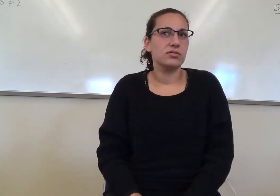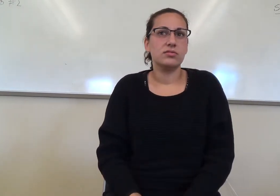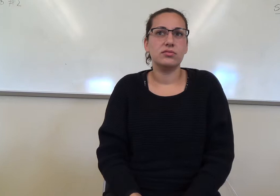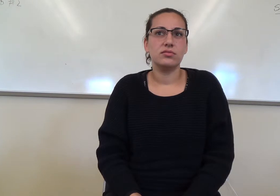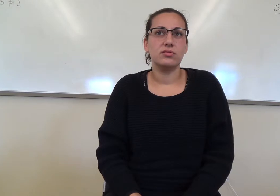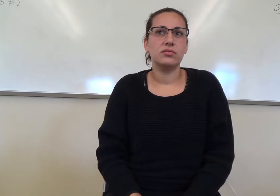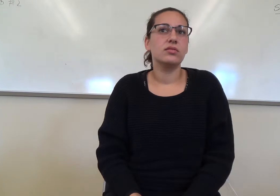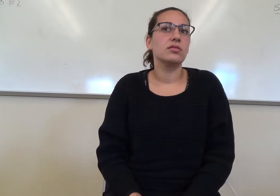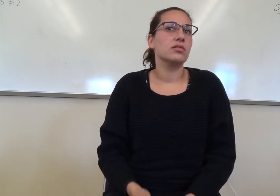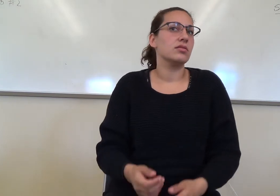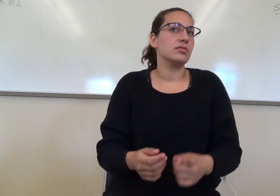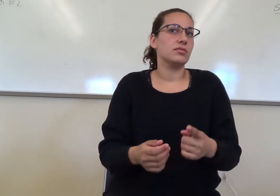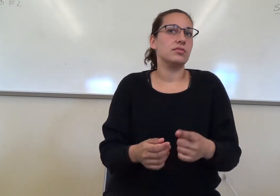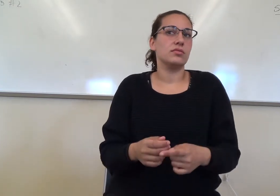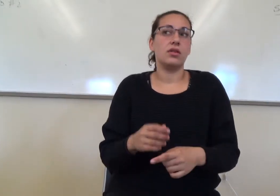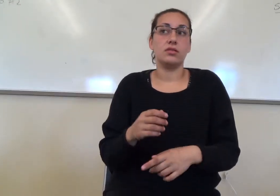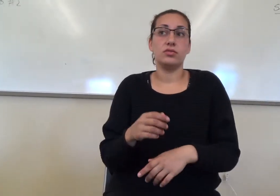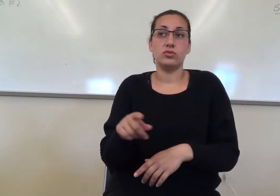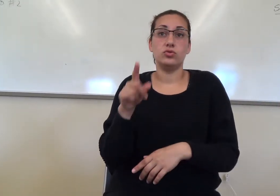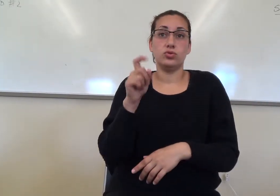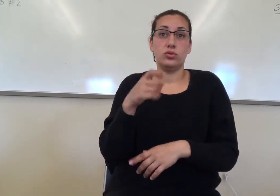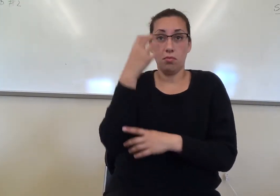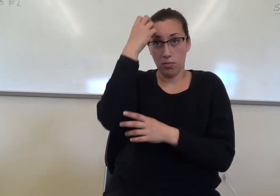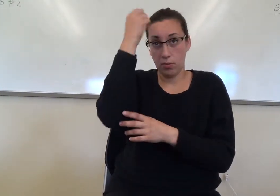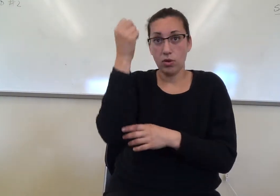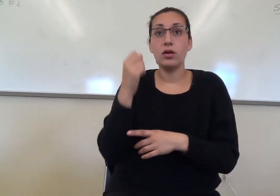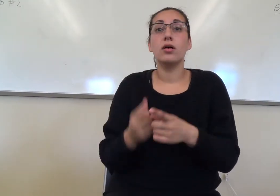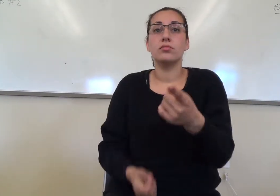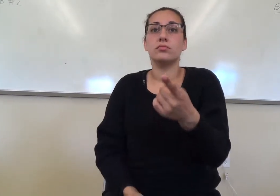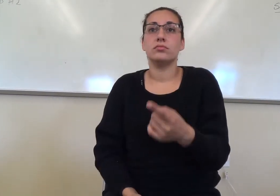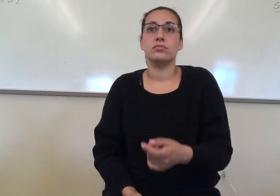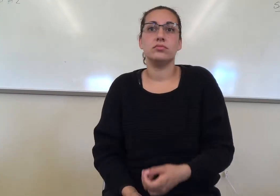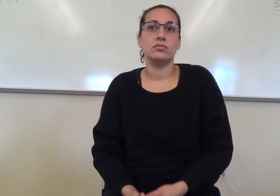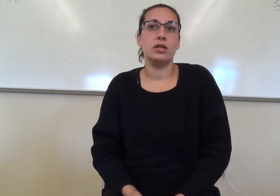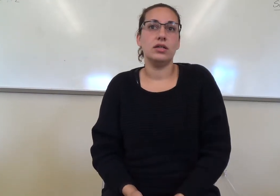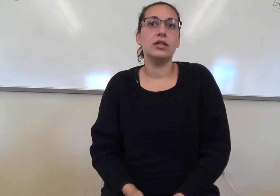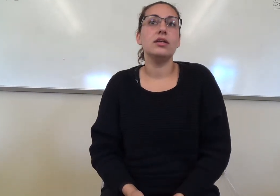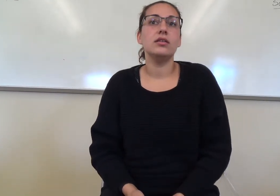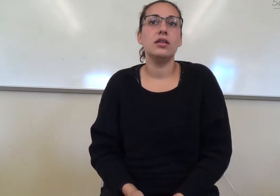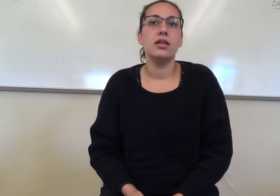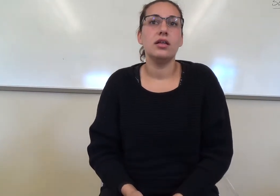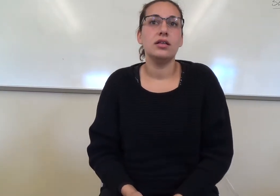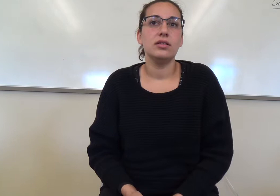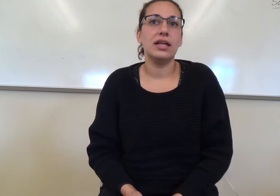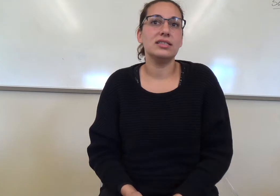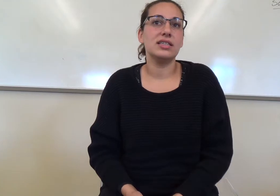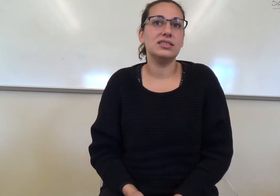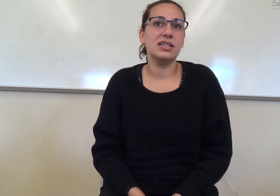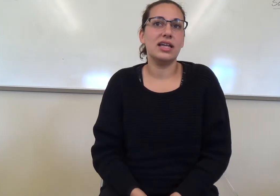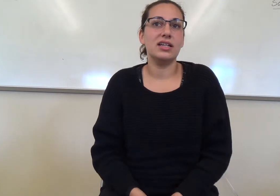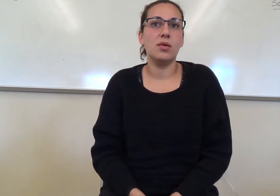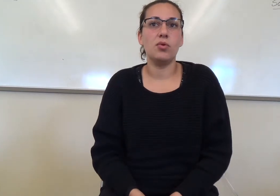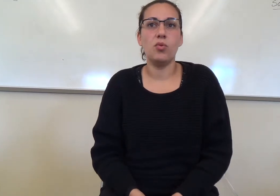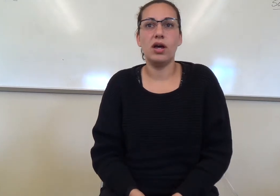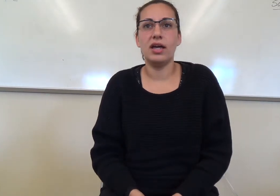Told to memorize this long list of words, many students would throw up their hands. Sandra? Like it's listing like number